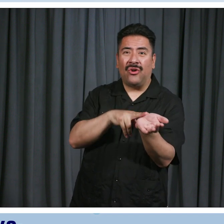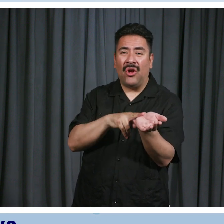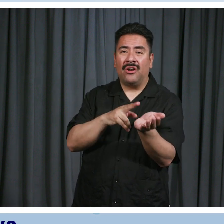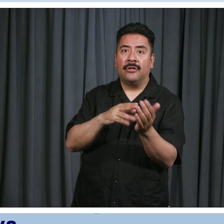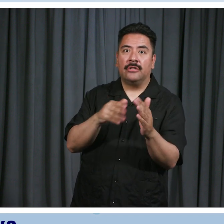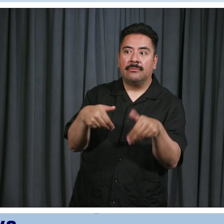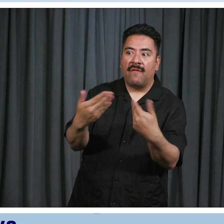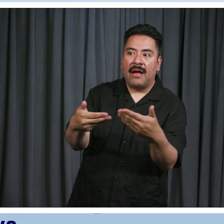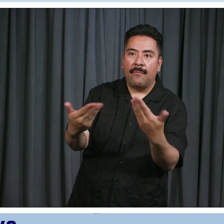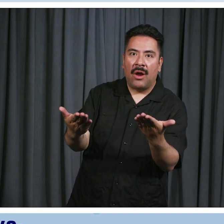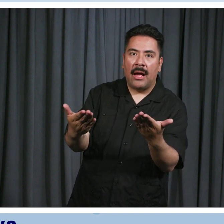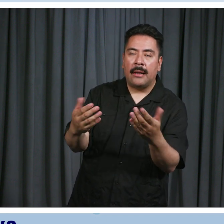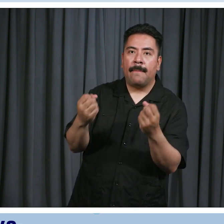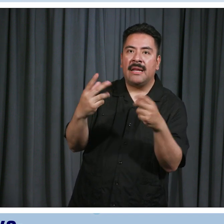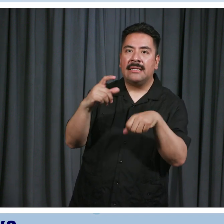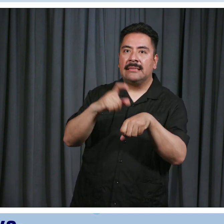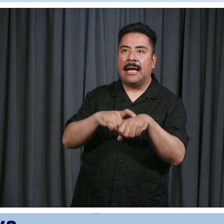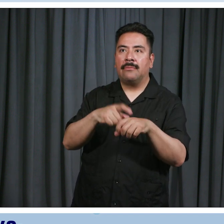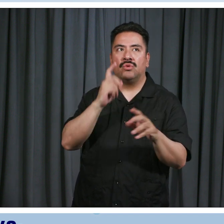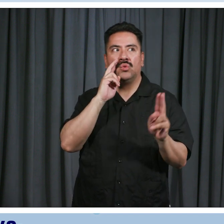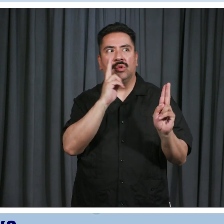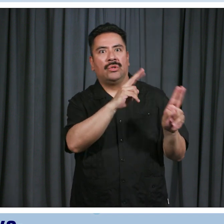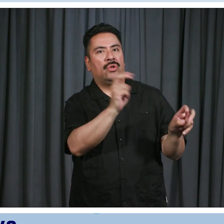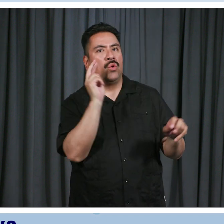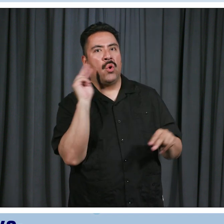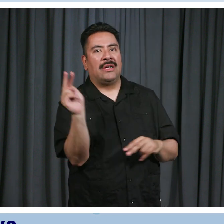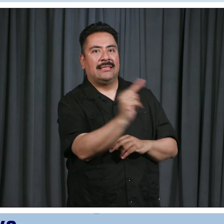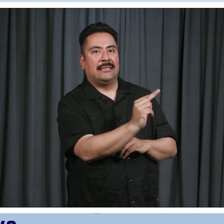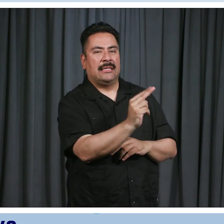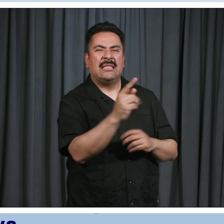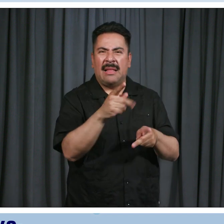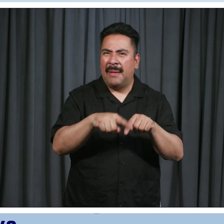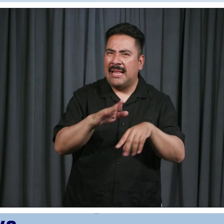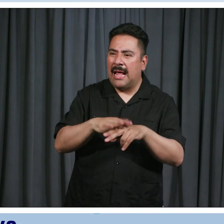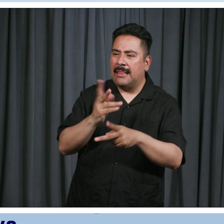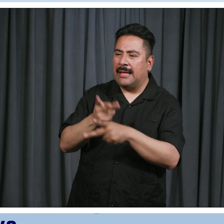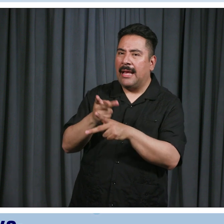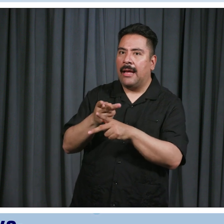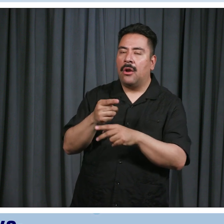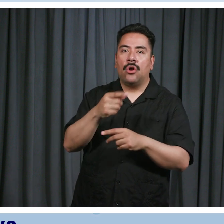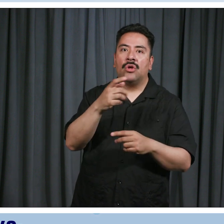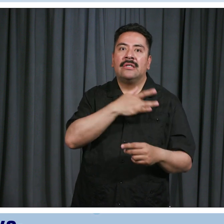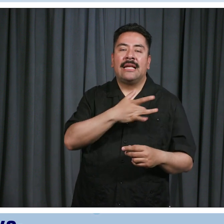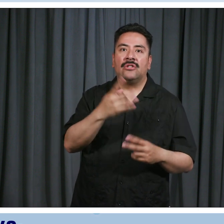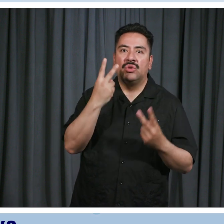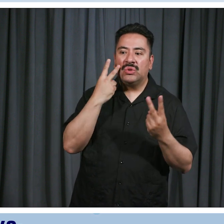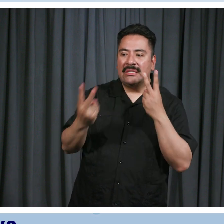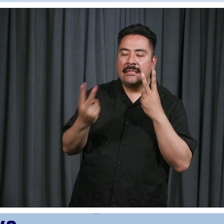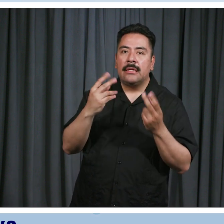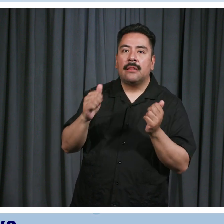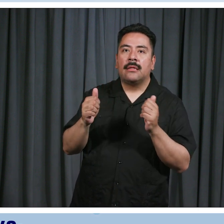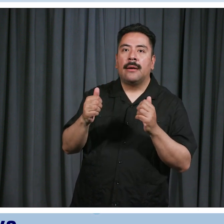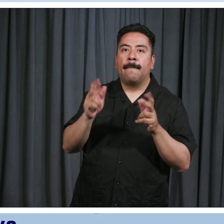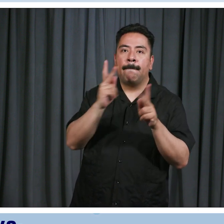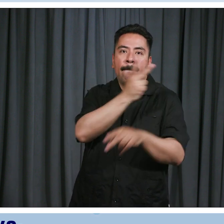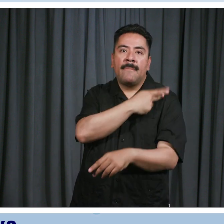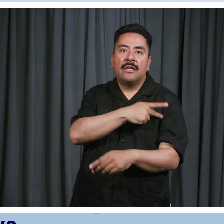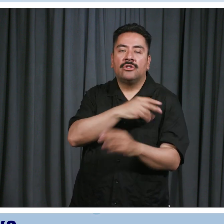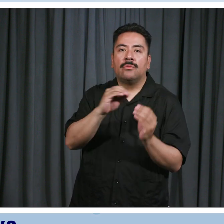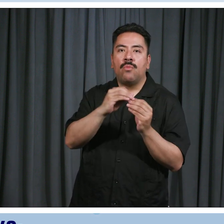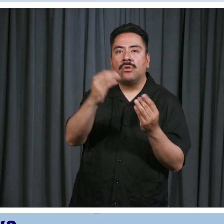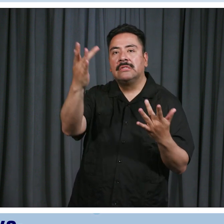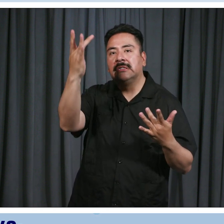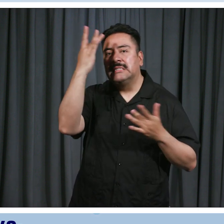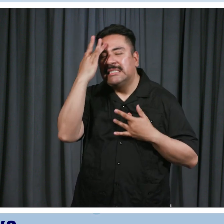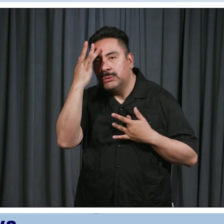often seen, depending on what type of care you're giving, but you're typically seeing the sickest patients. You're not seeing people who are in